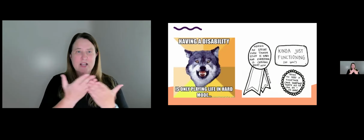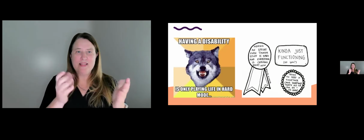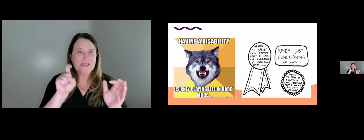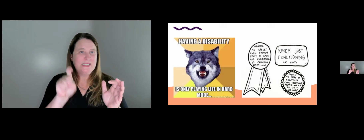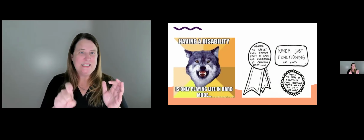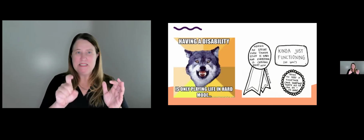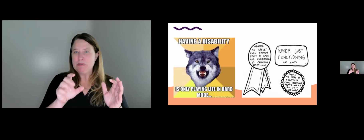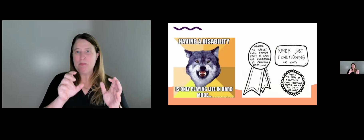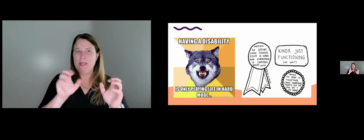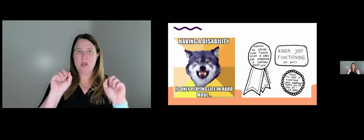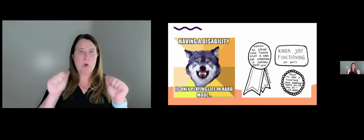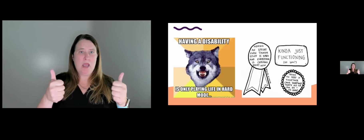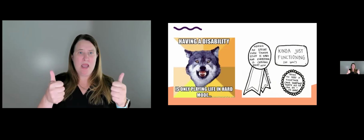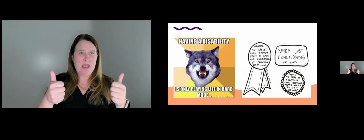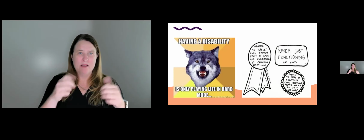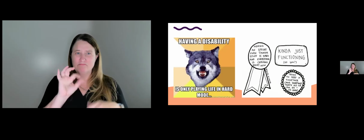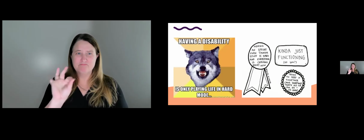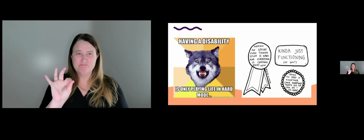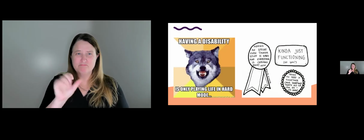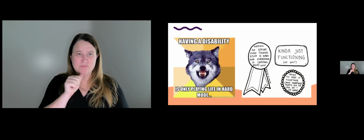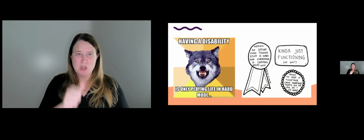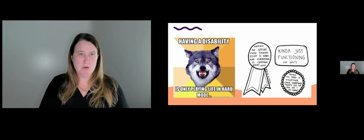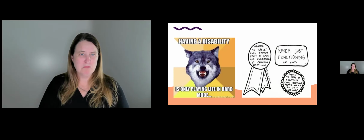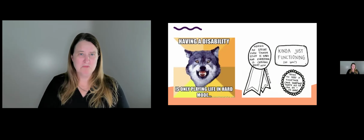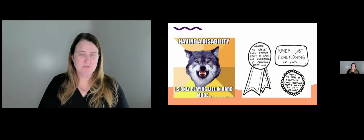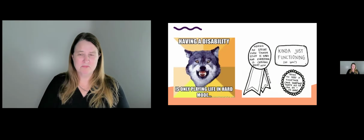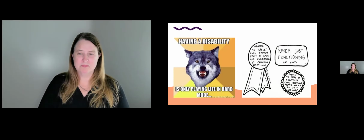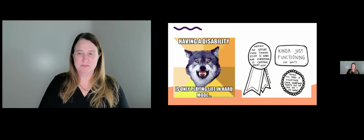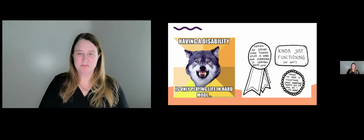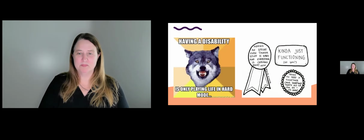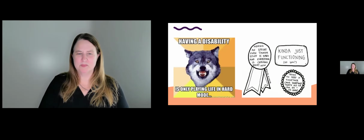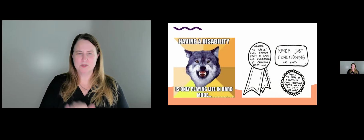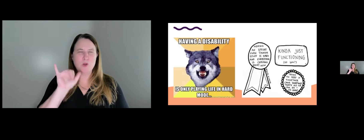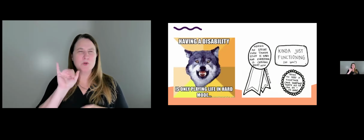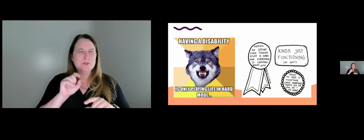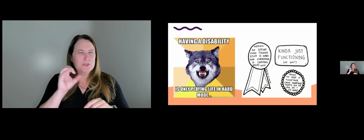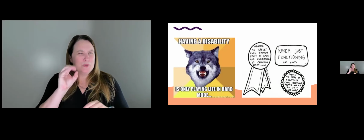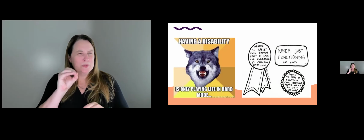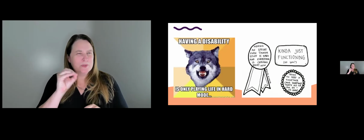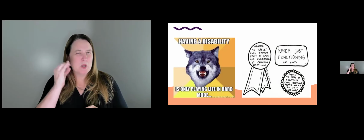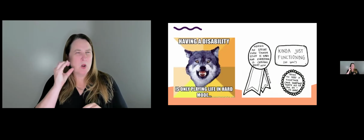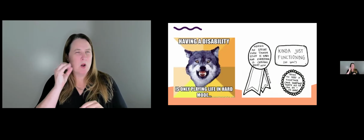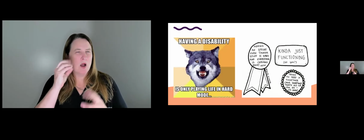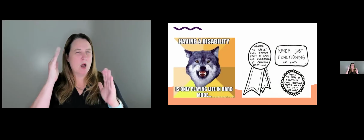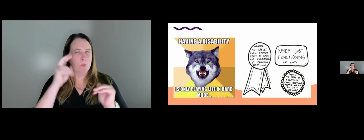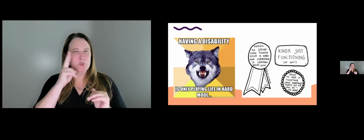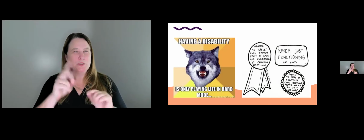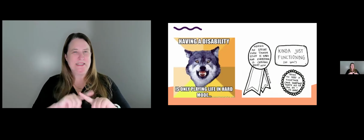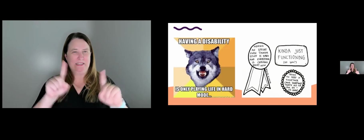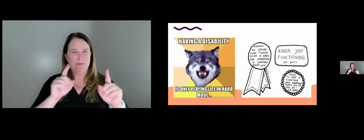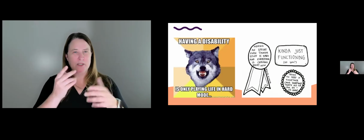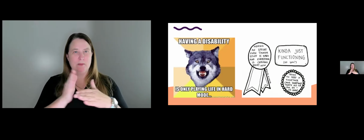You know, it's okay. Not everything has to be okay. It's okay to not be okay.